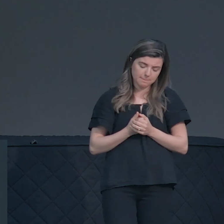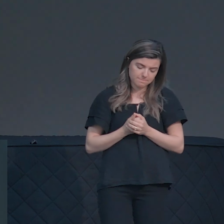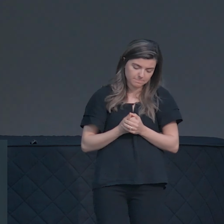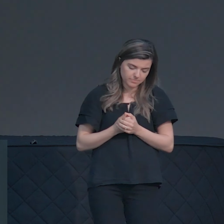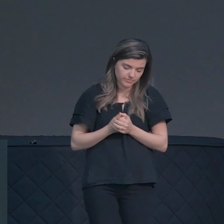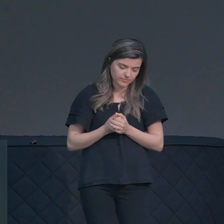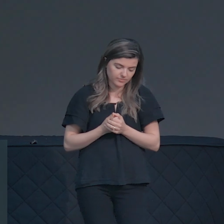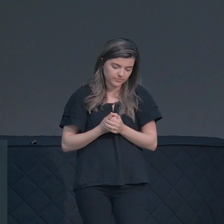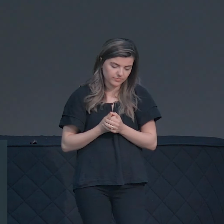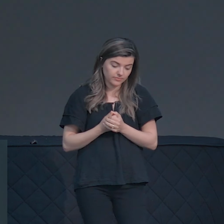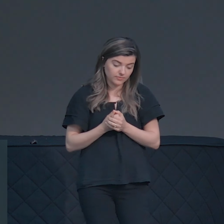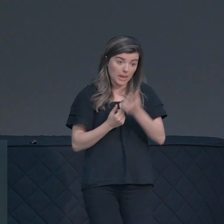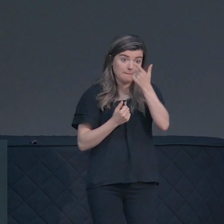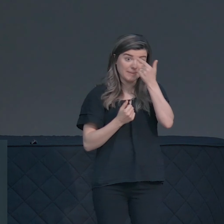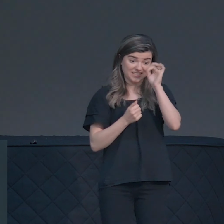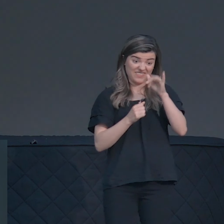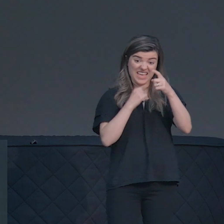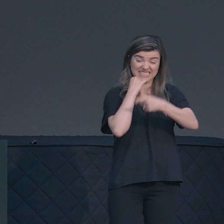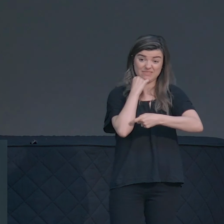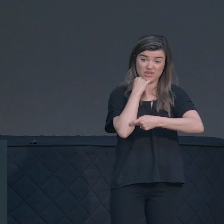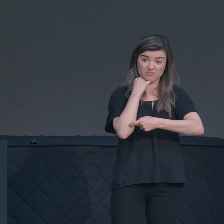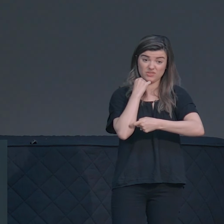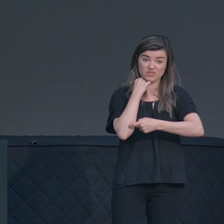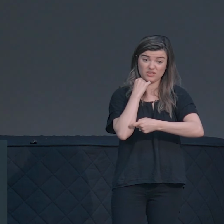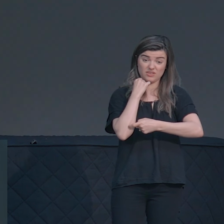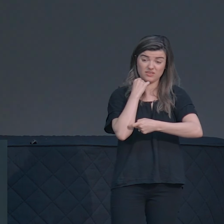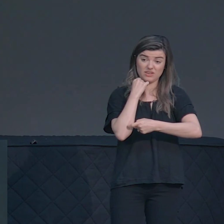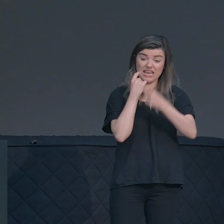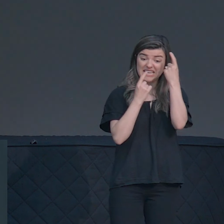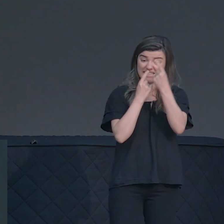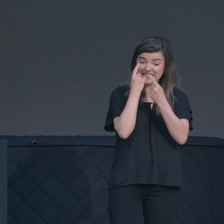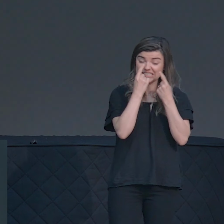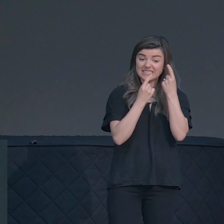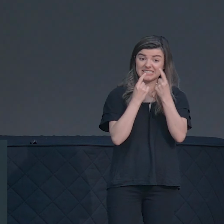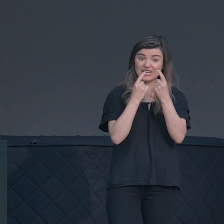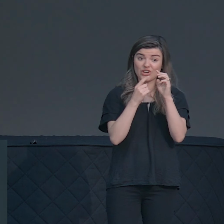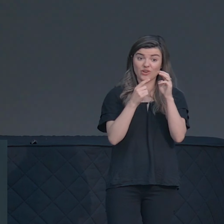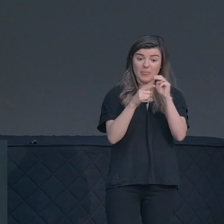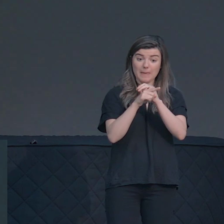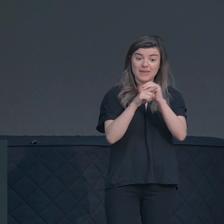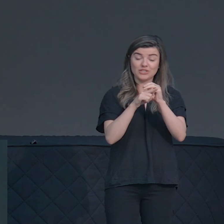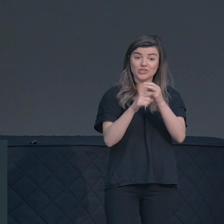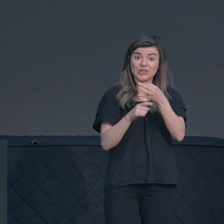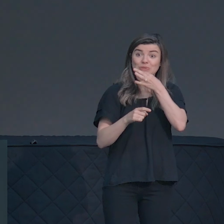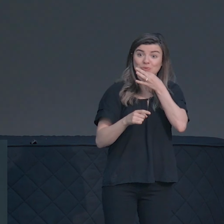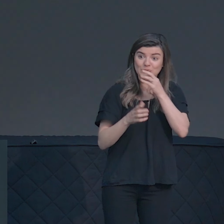And in light of this temptation, consider the ministry that Jesus is about to embark on.